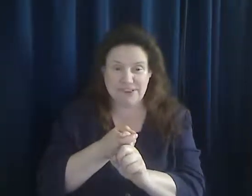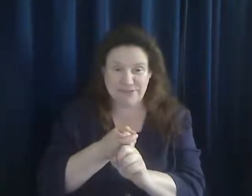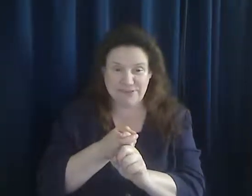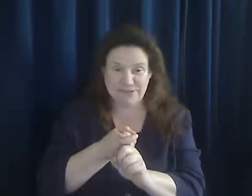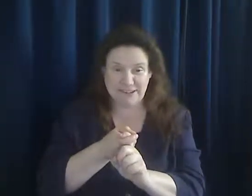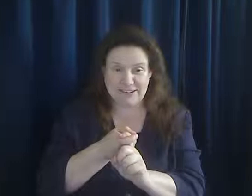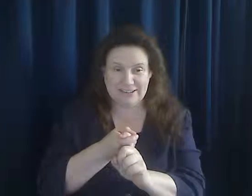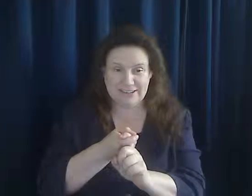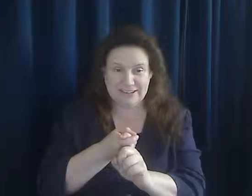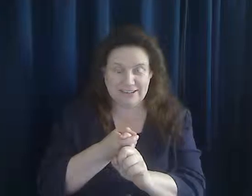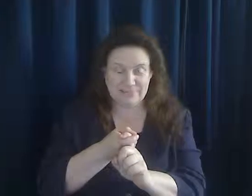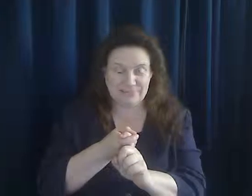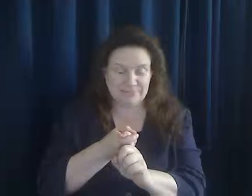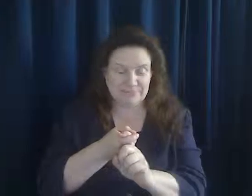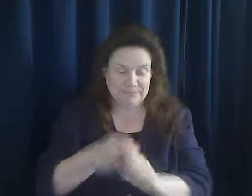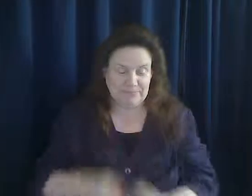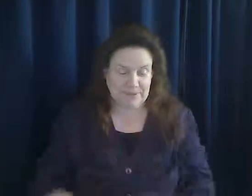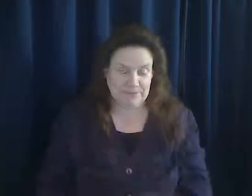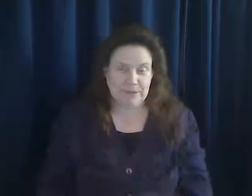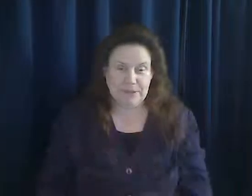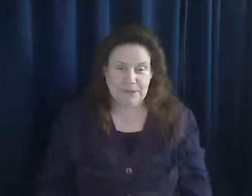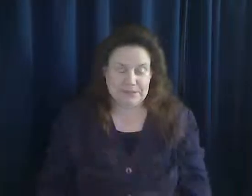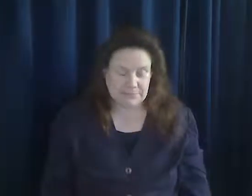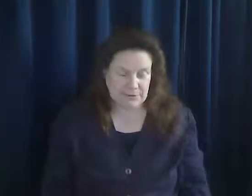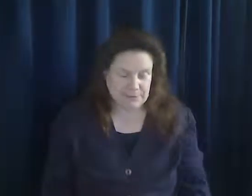close friend. Maybe a best friend.